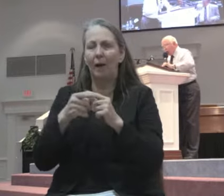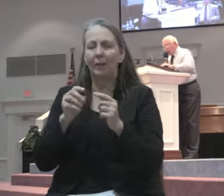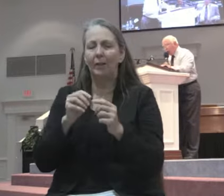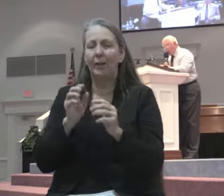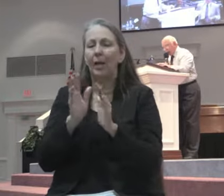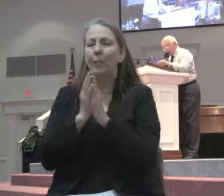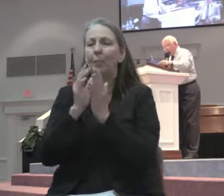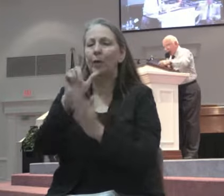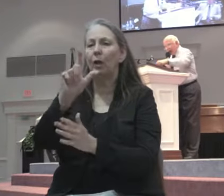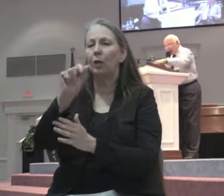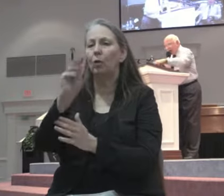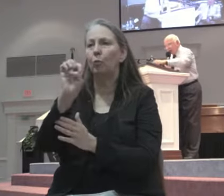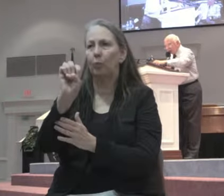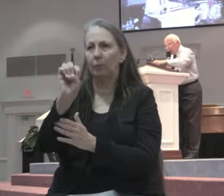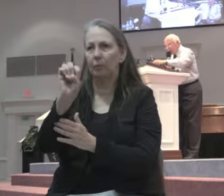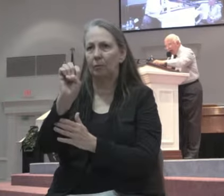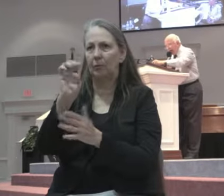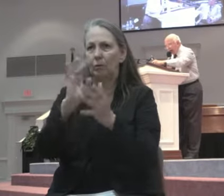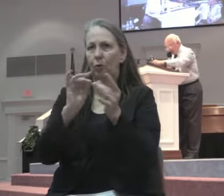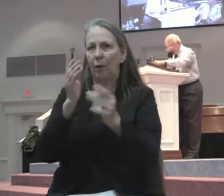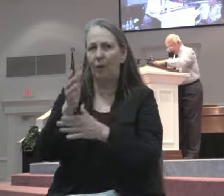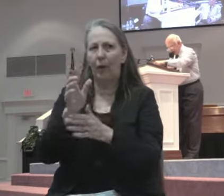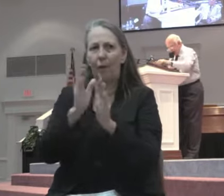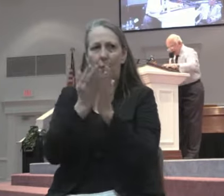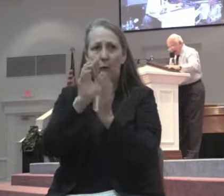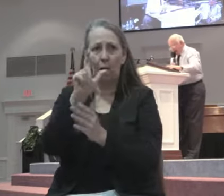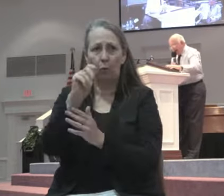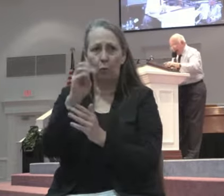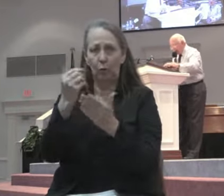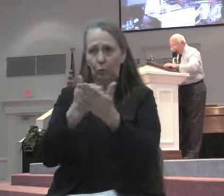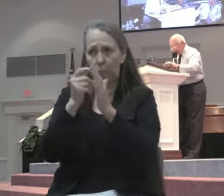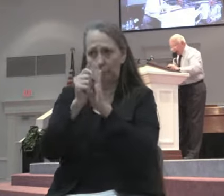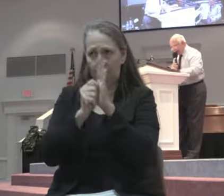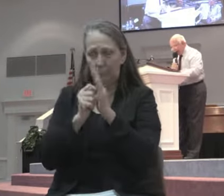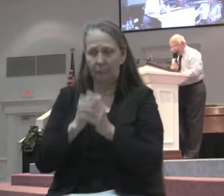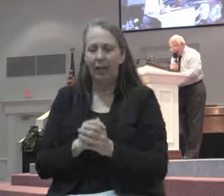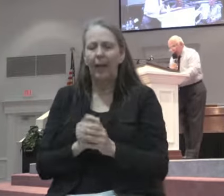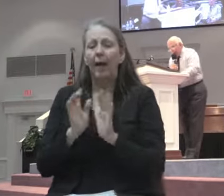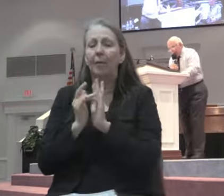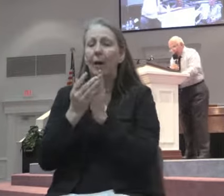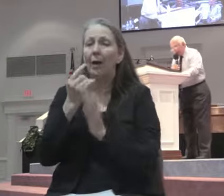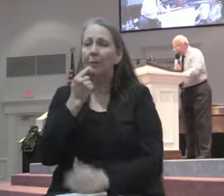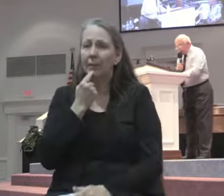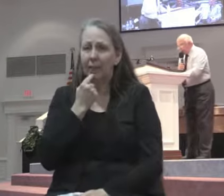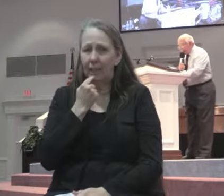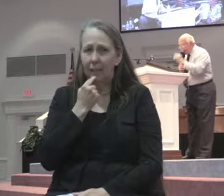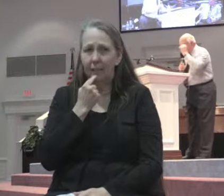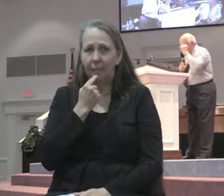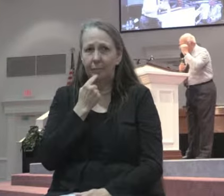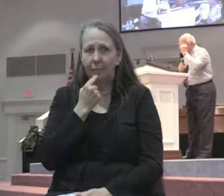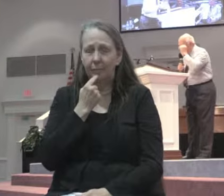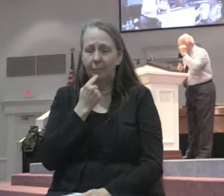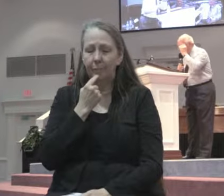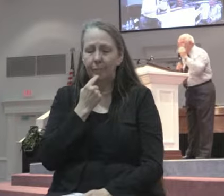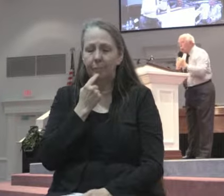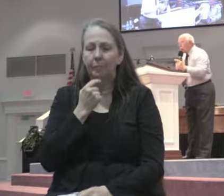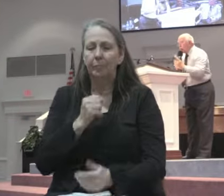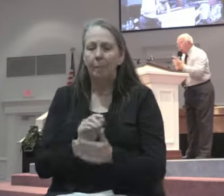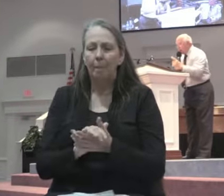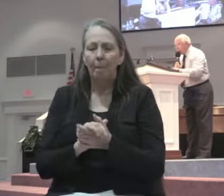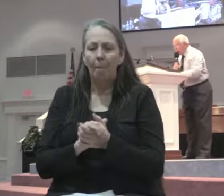in the book of Luke. And it goes something like this. And the Bible said, Then he said unto